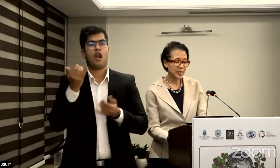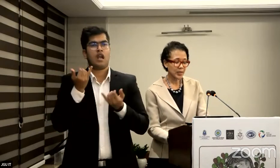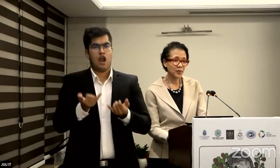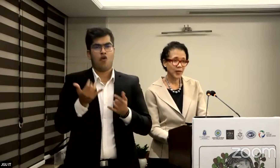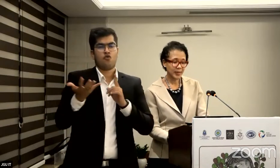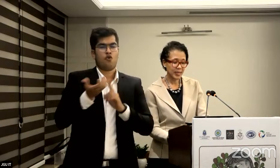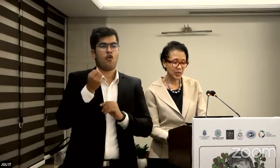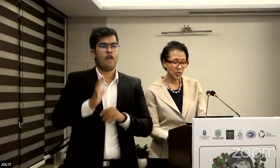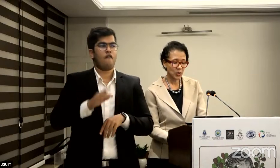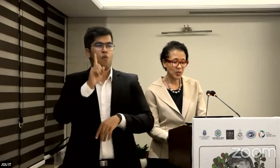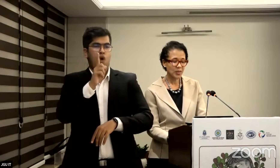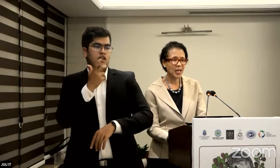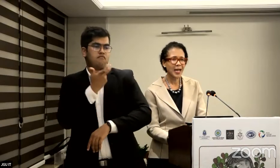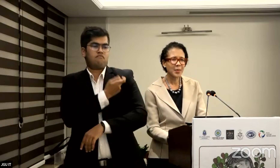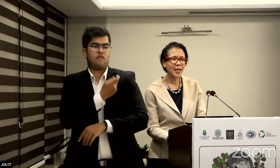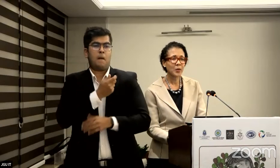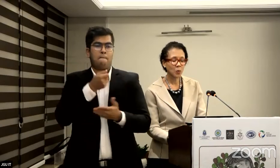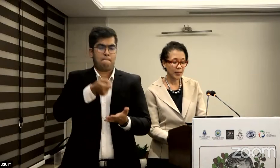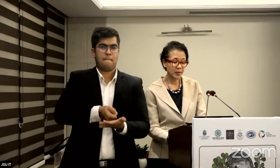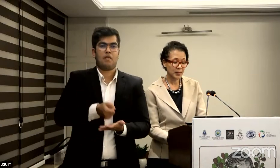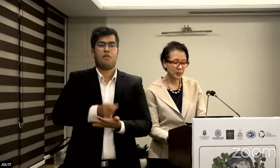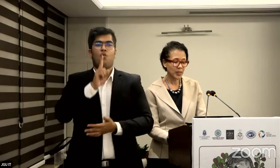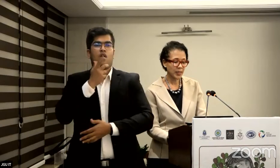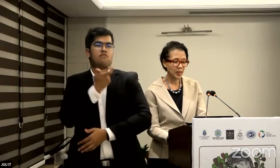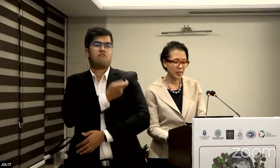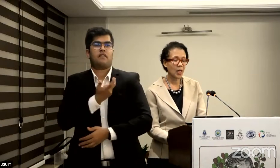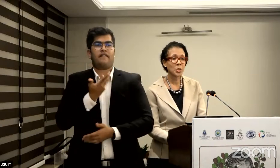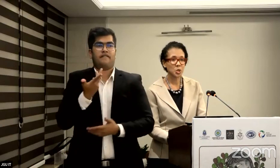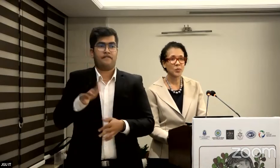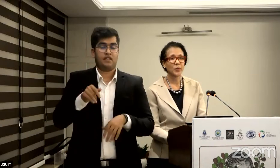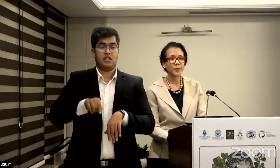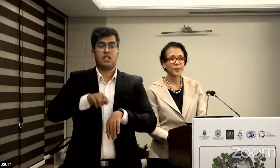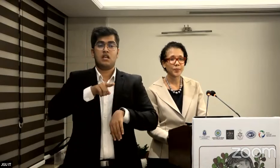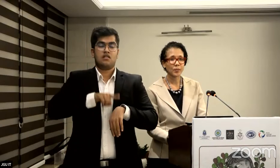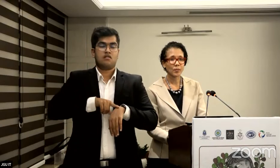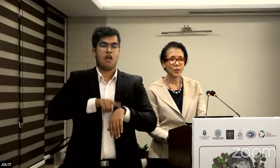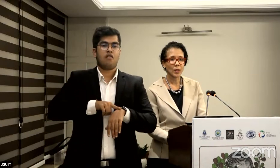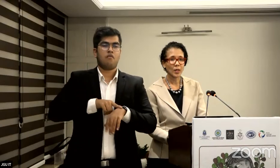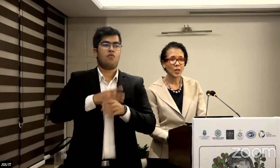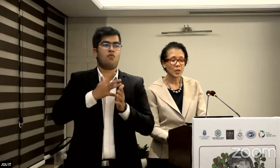least a single vaccine dose, the time lag was simply unconscionable.